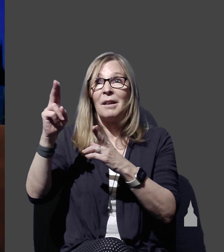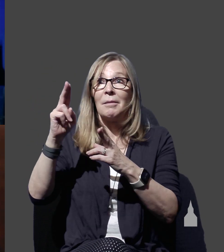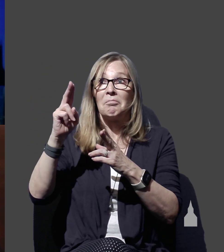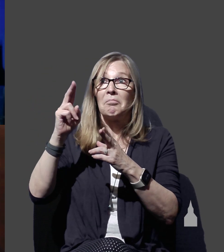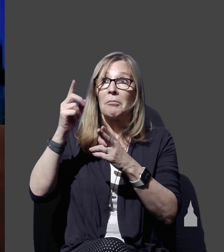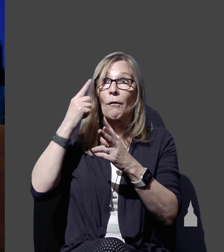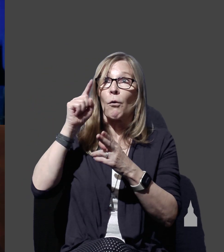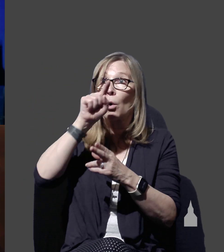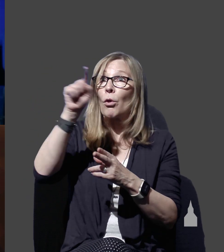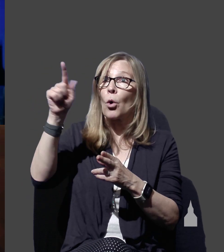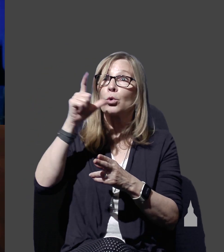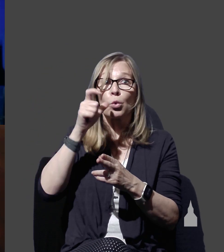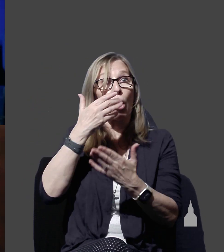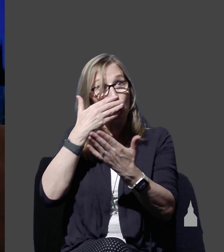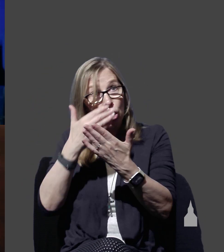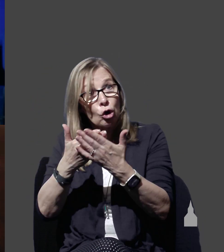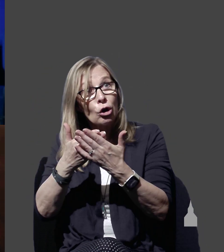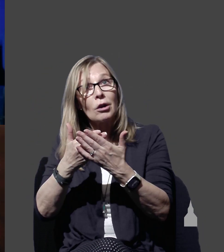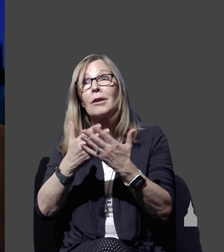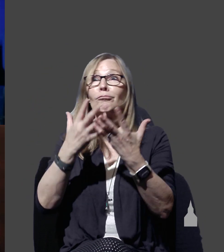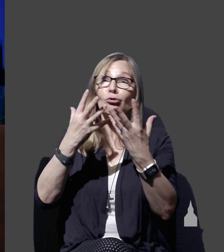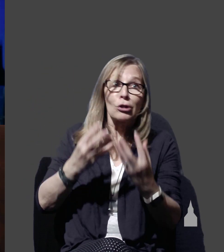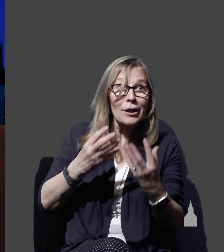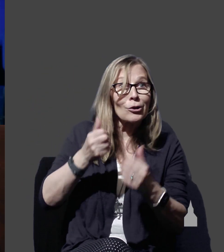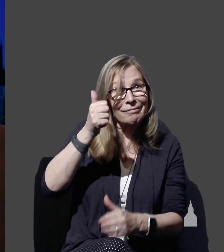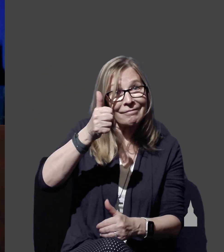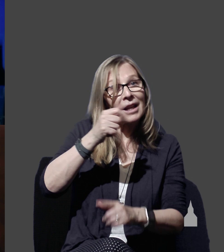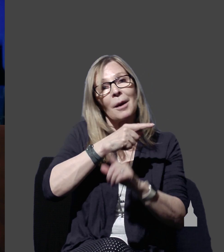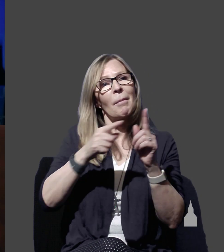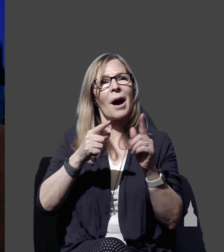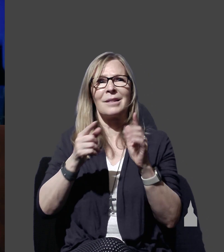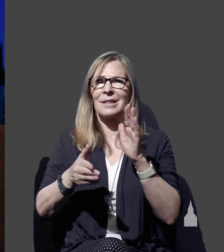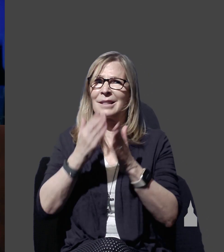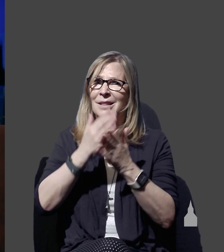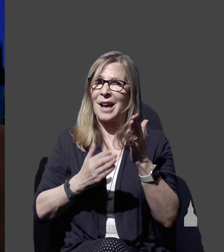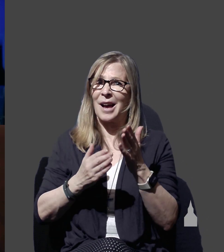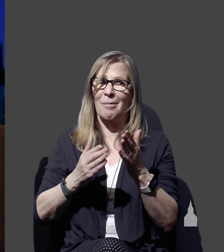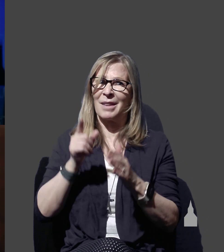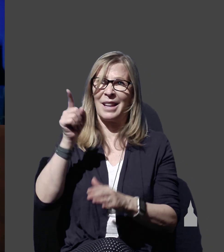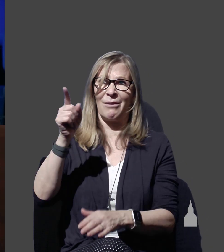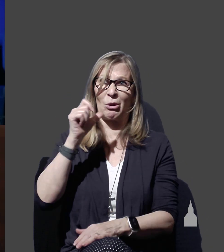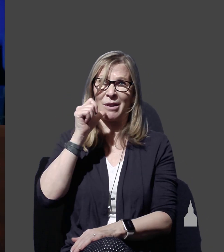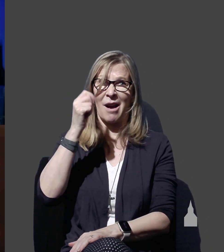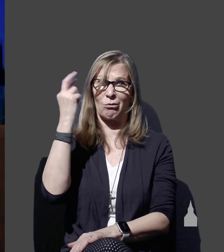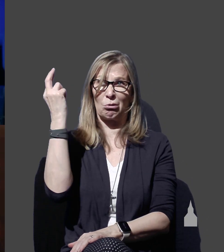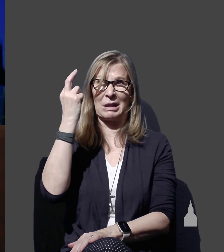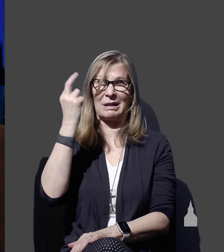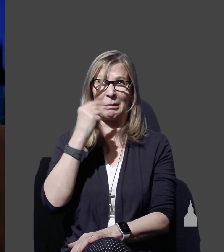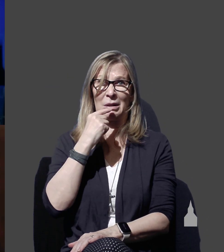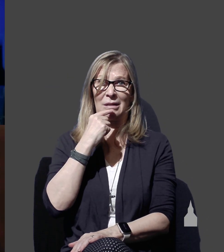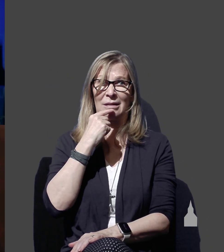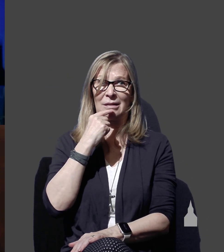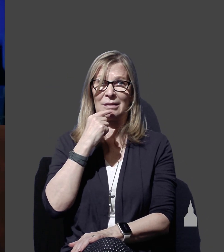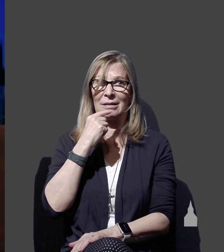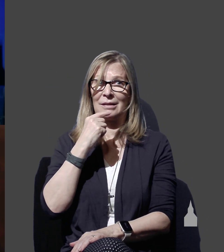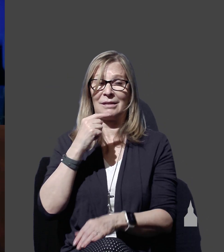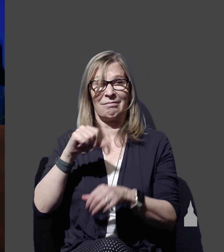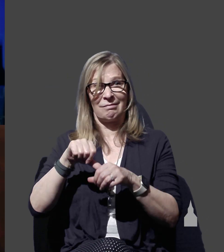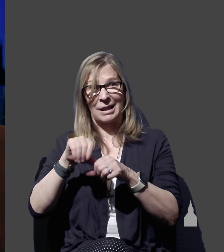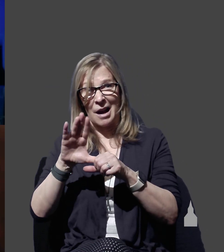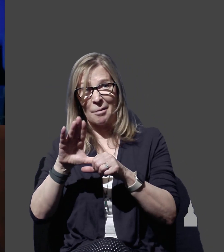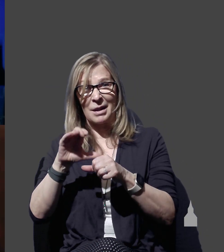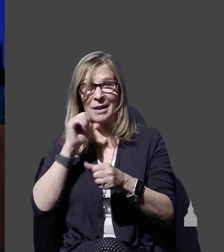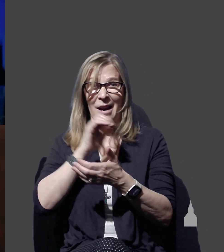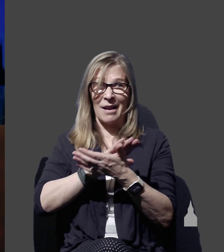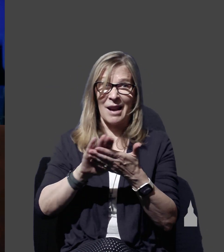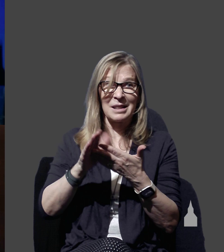gentle, but also to those who are unreasonable. And the word unreasonable actually means something more than just incompetent or not nice. It means